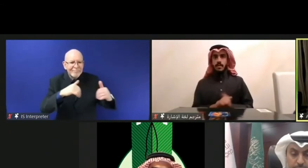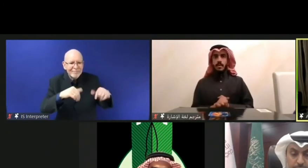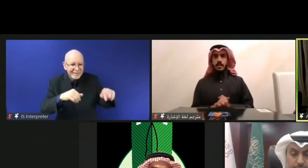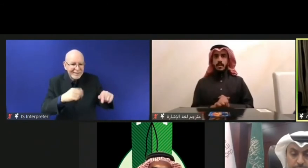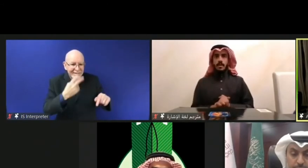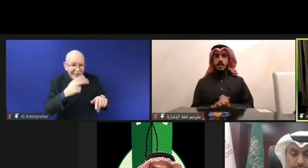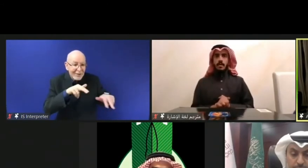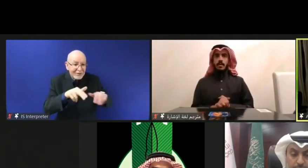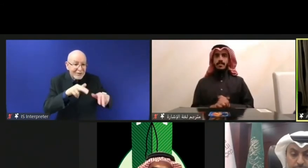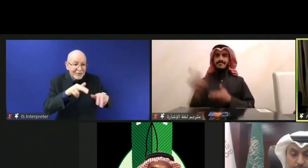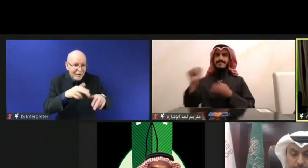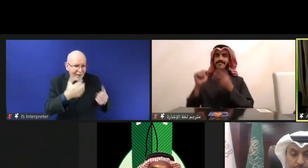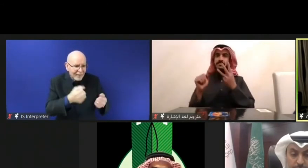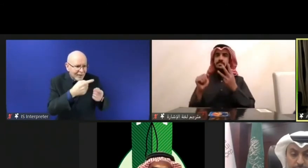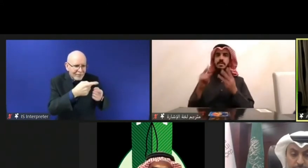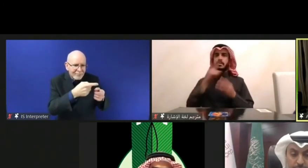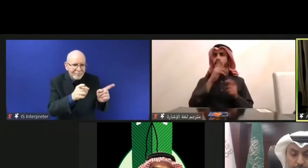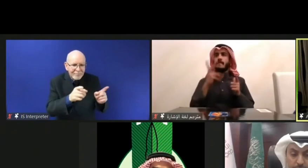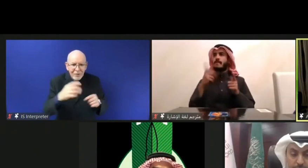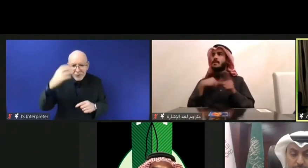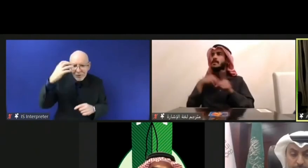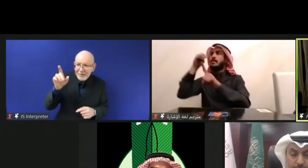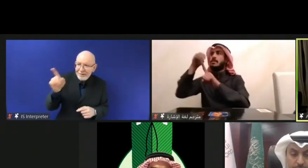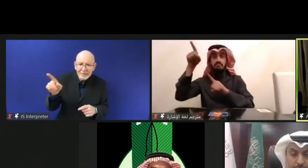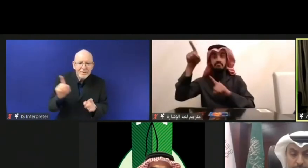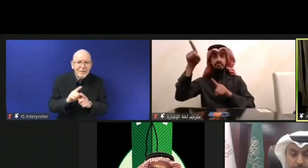did not know how to deal with people with disability,